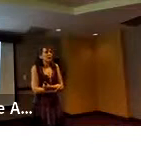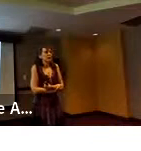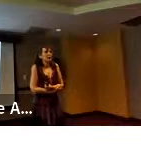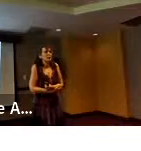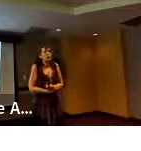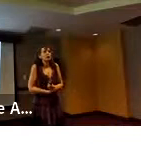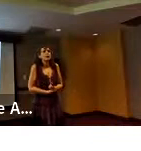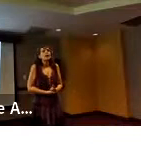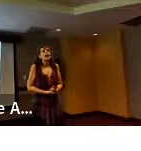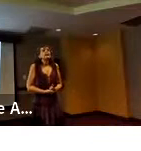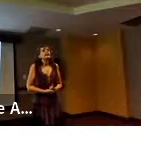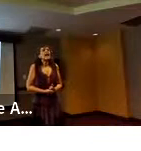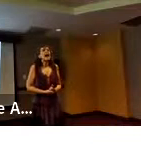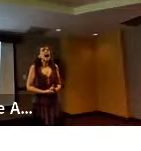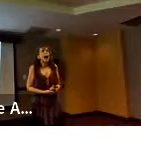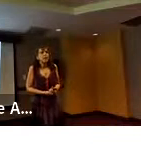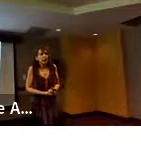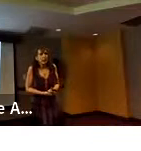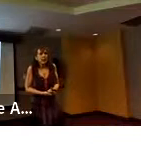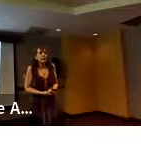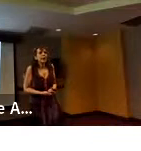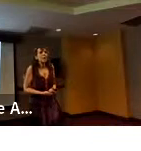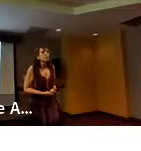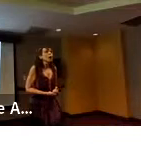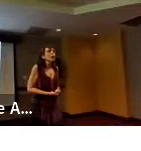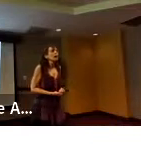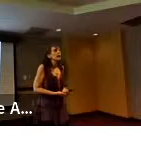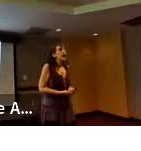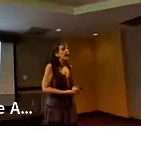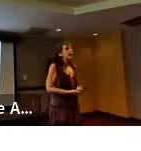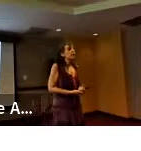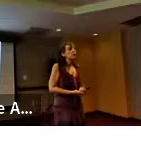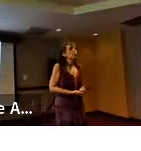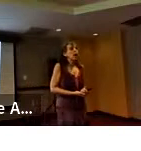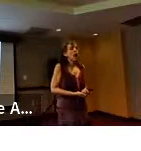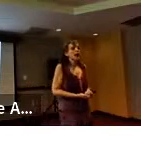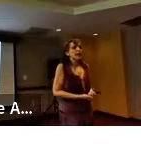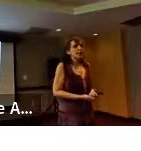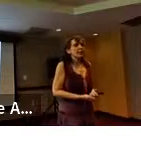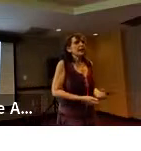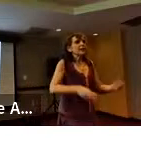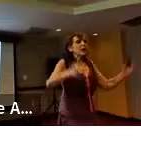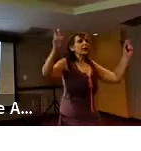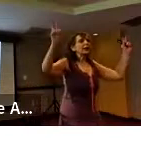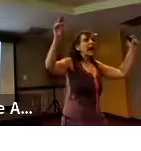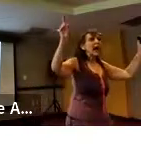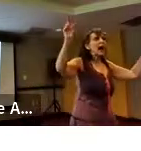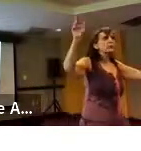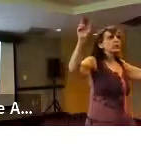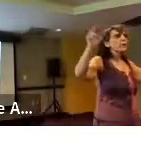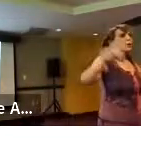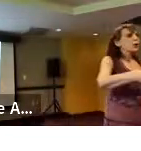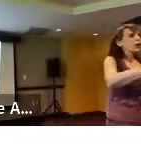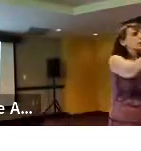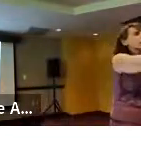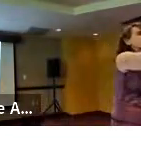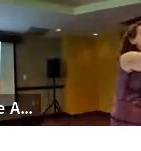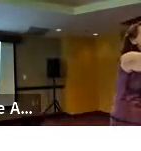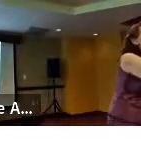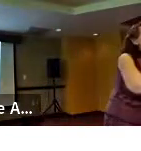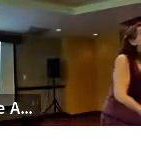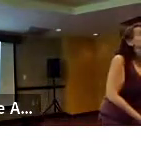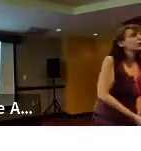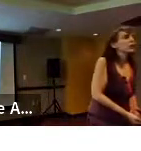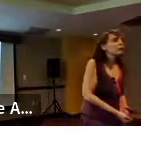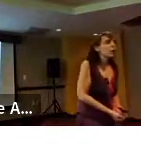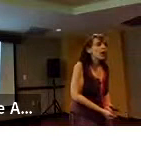on to the notion of TAB, temporarily able body. So the TABs of the world, which